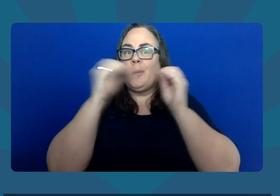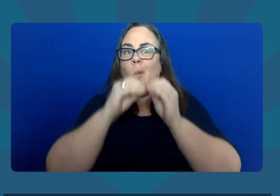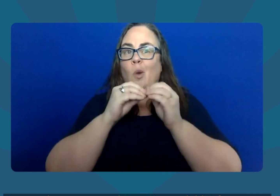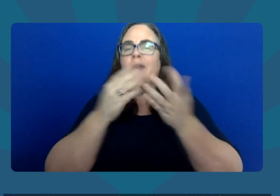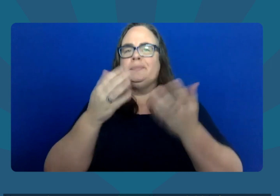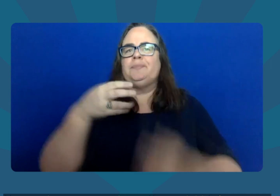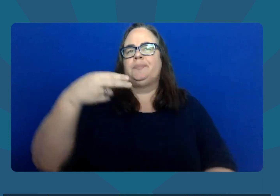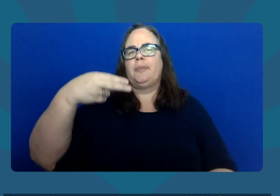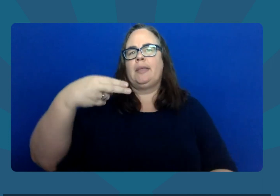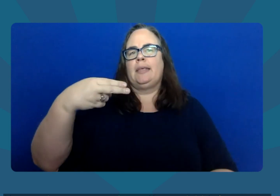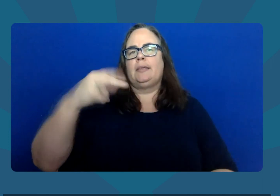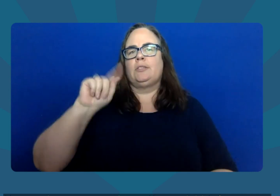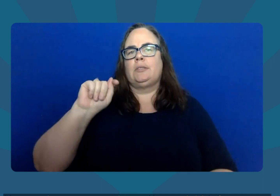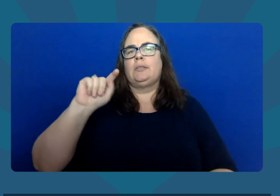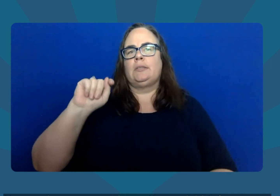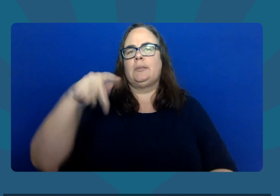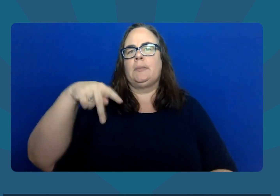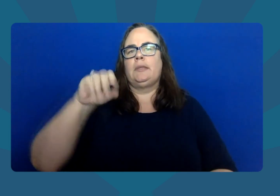at